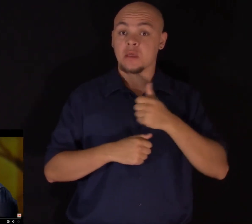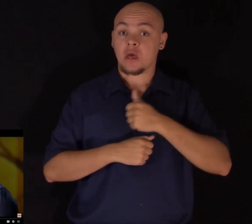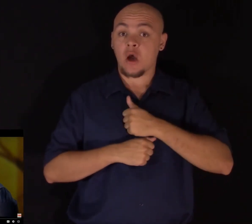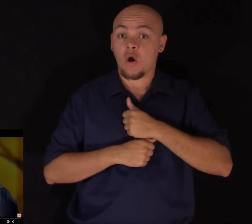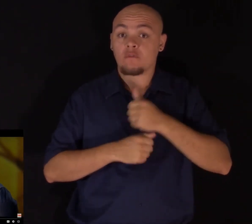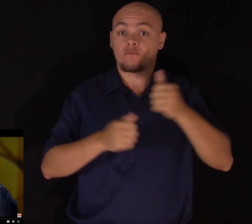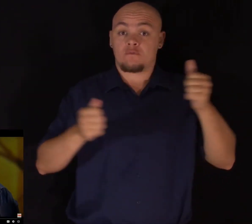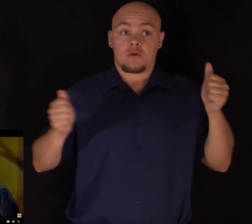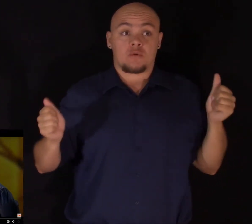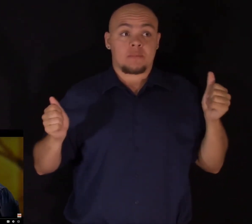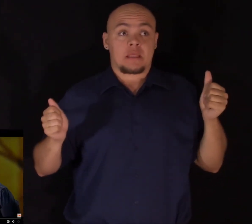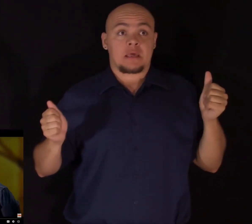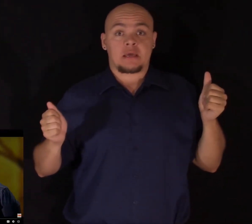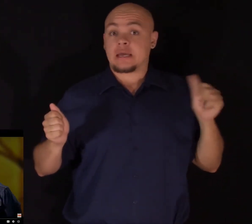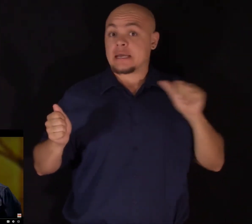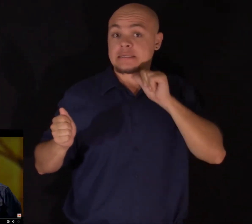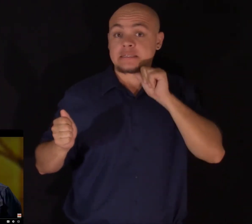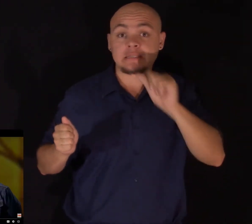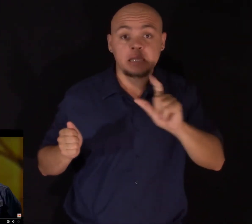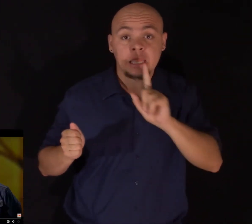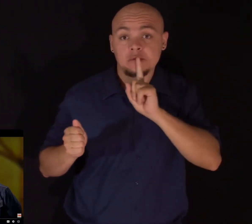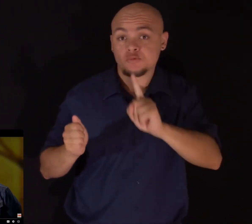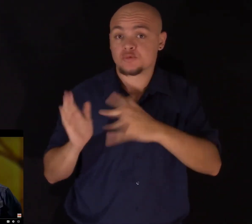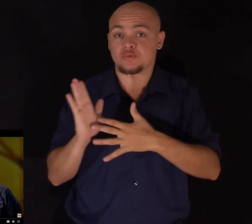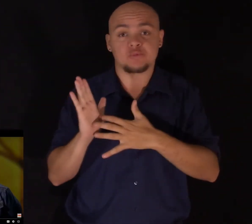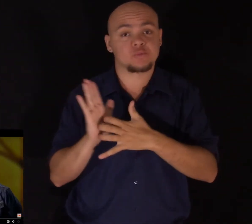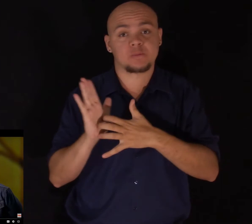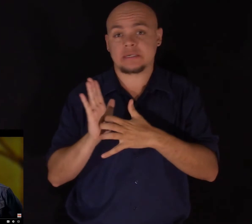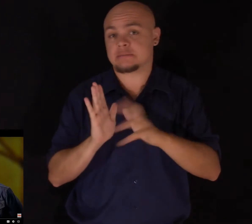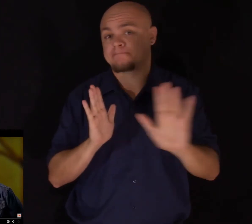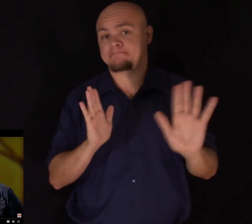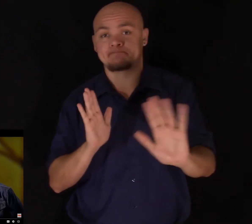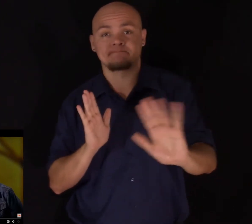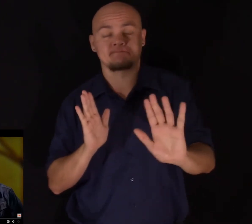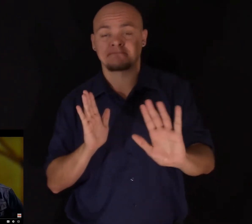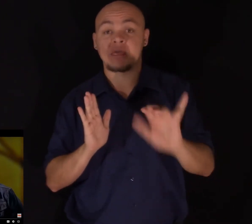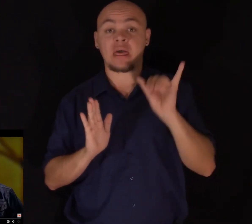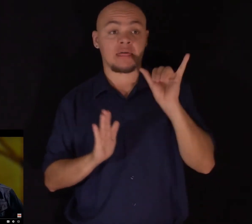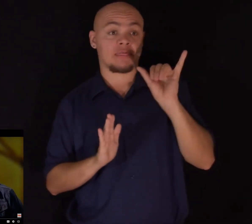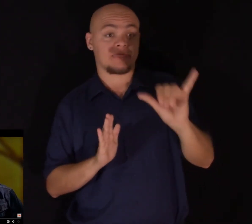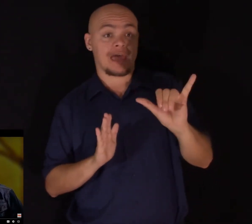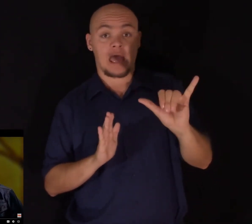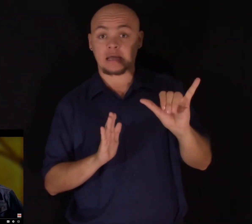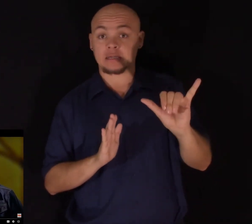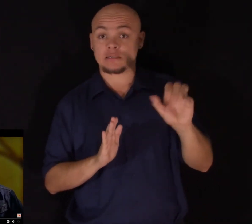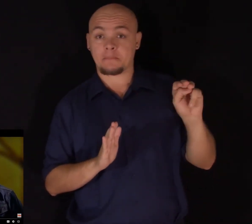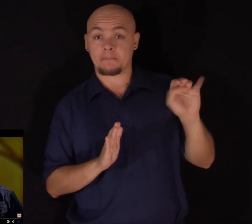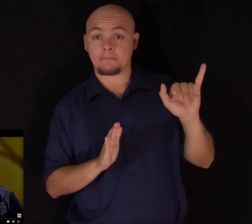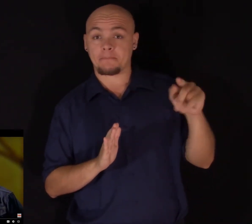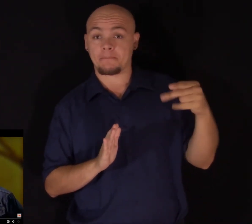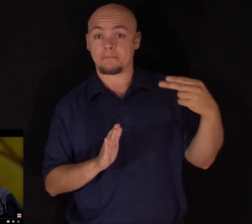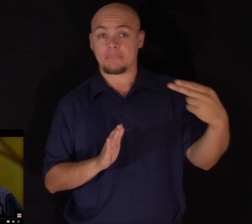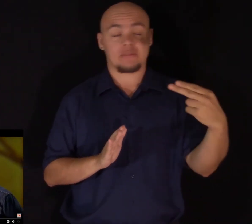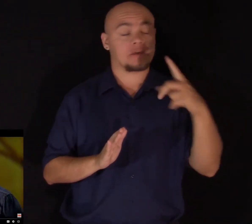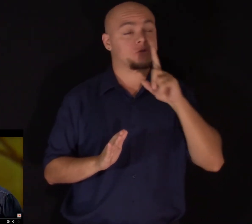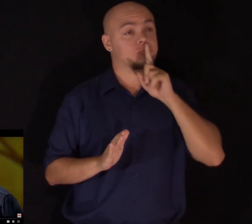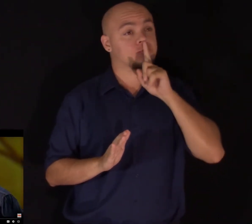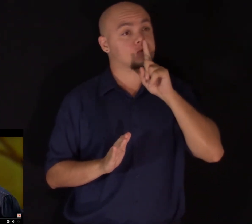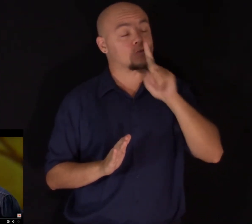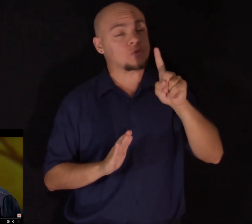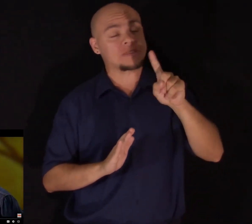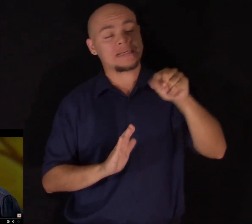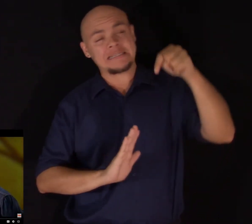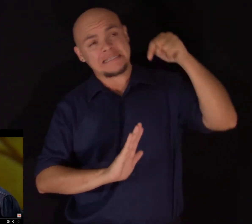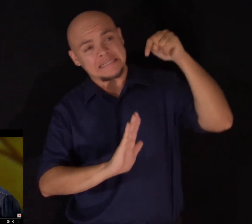vulnerability is not weakness. And that myth is profoundly